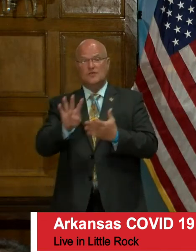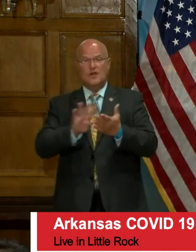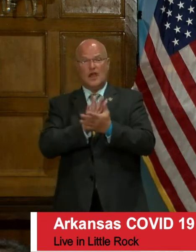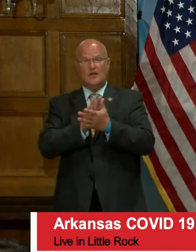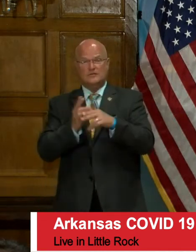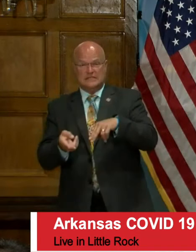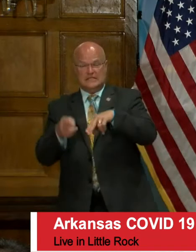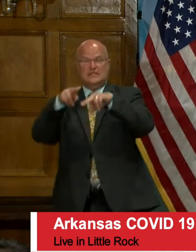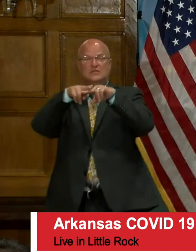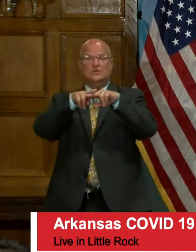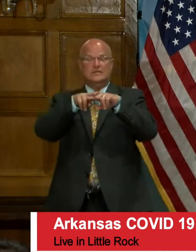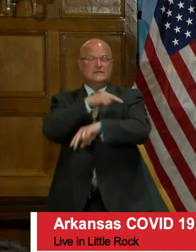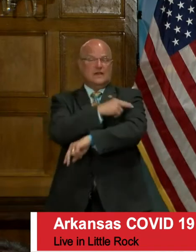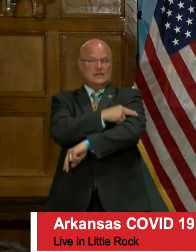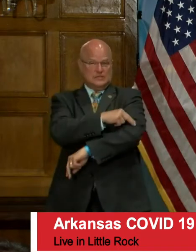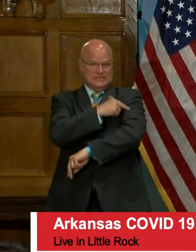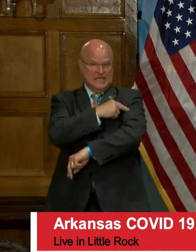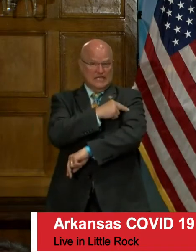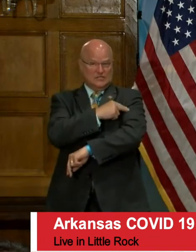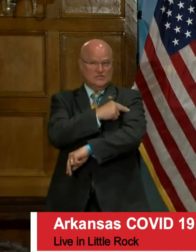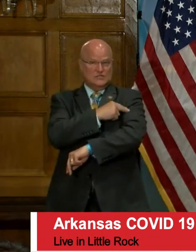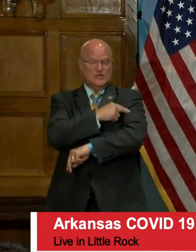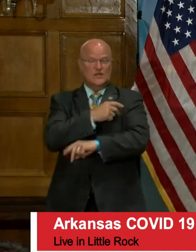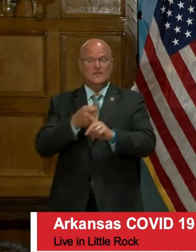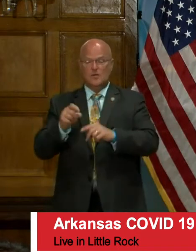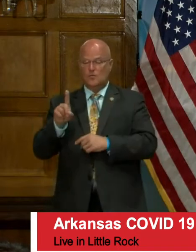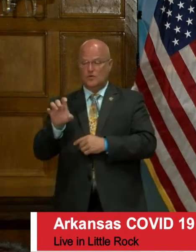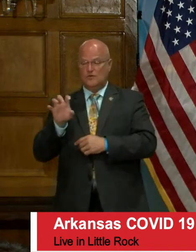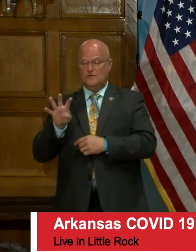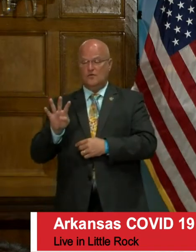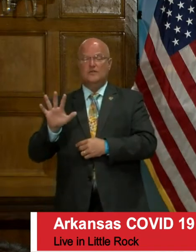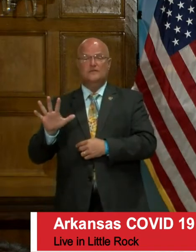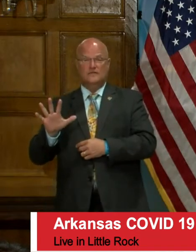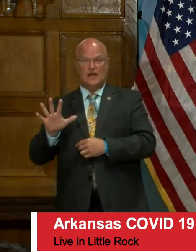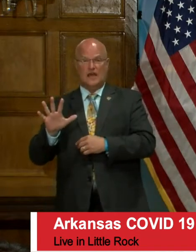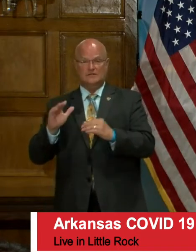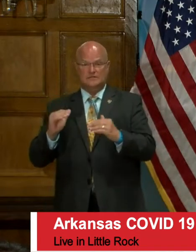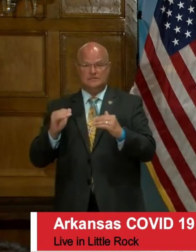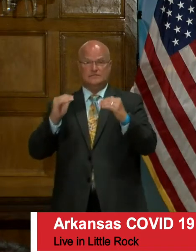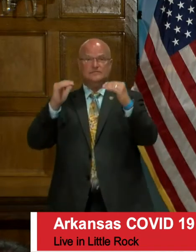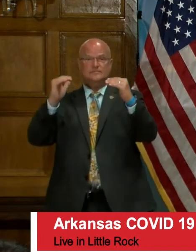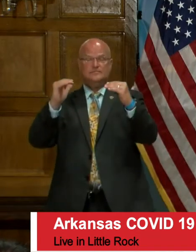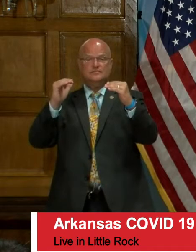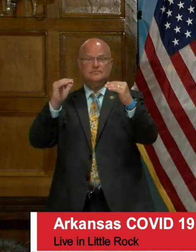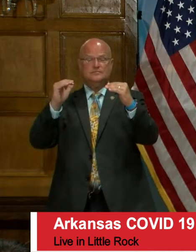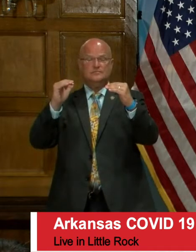hours, we've had an increase of hospitalizations from 145 up